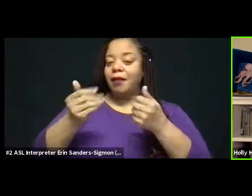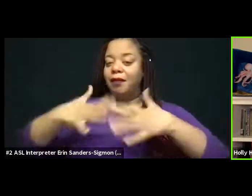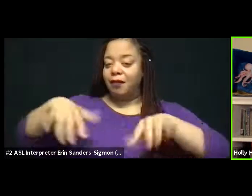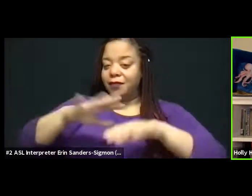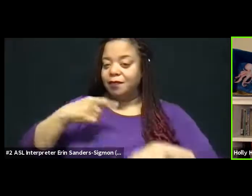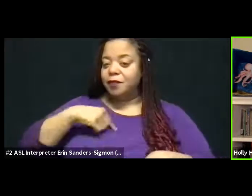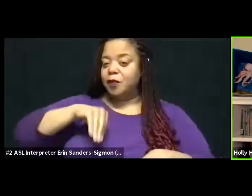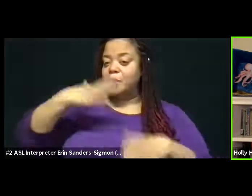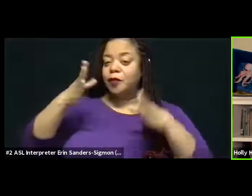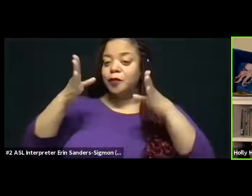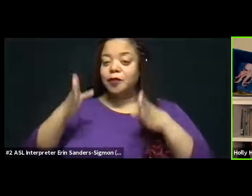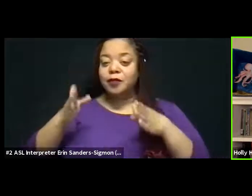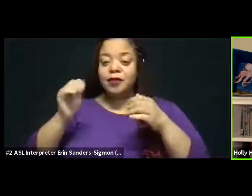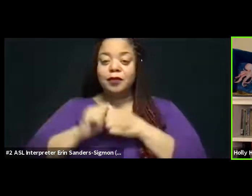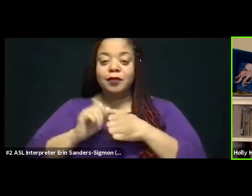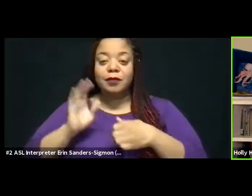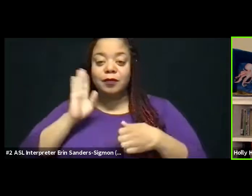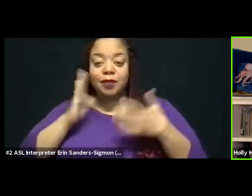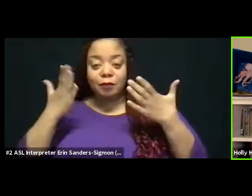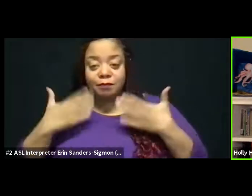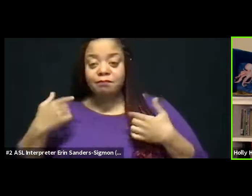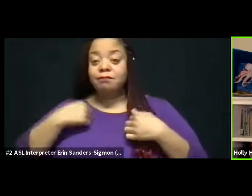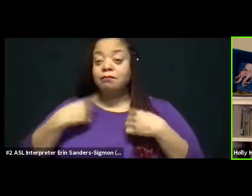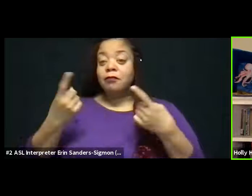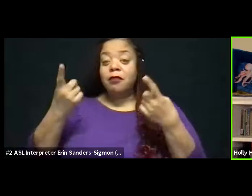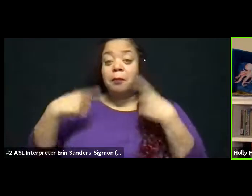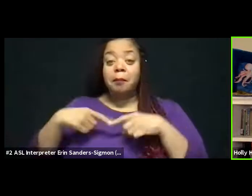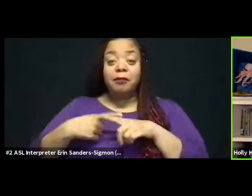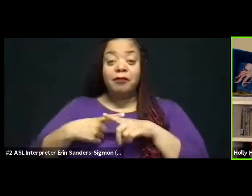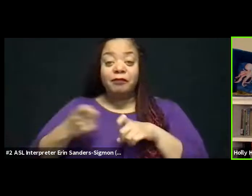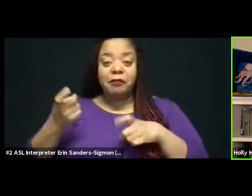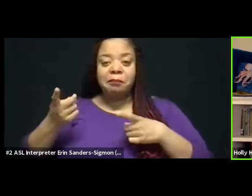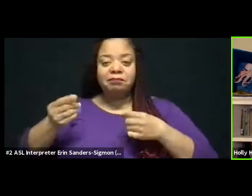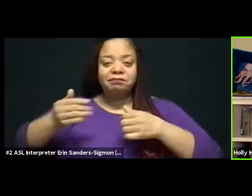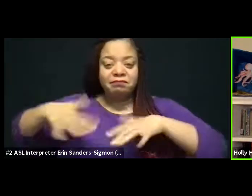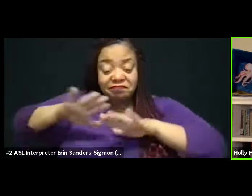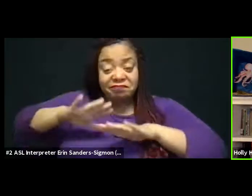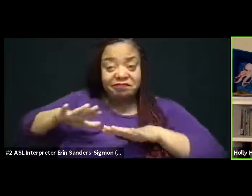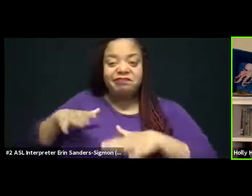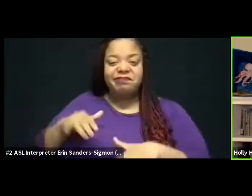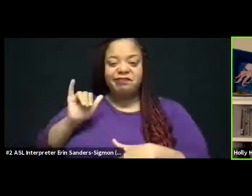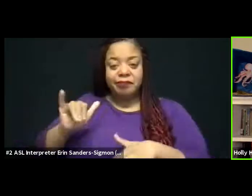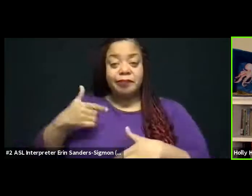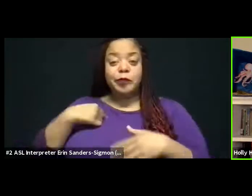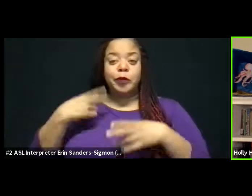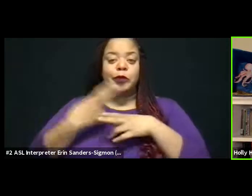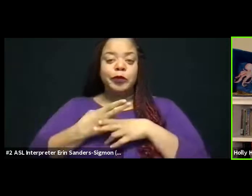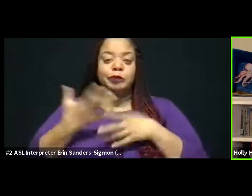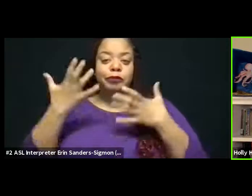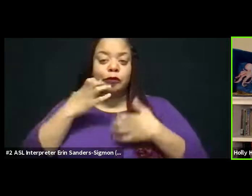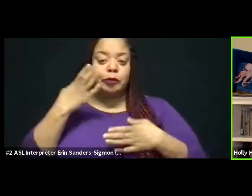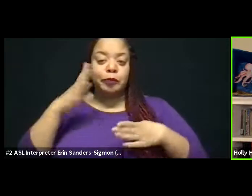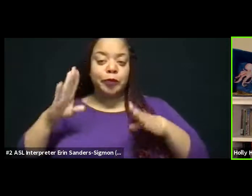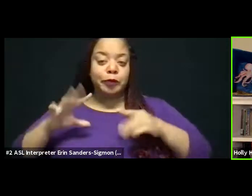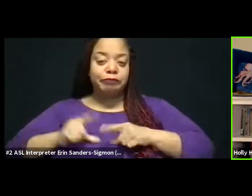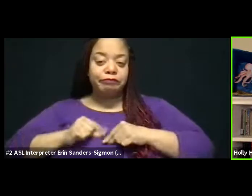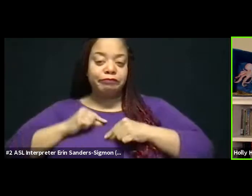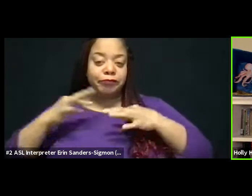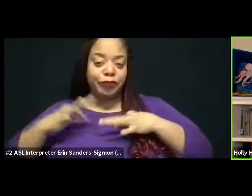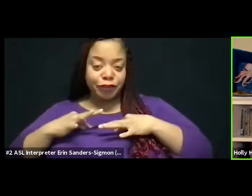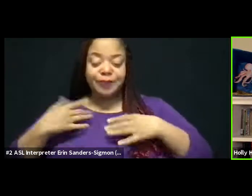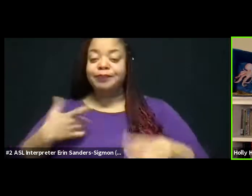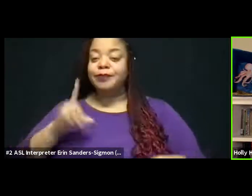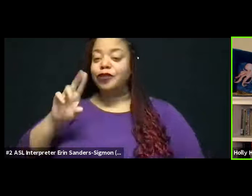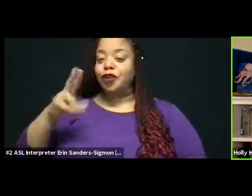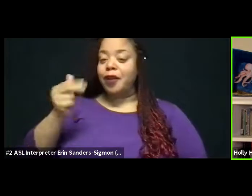blue button-up shirt with gold flowers. Behind me is a bookshelf with a diorama with sea